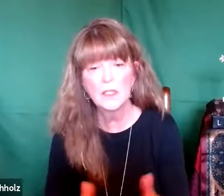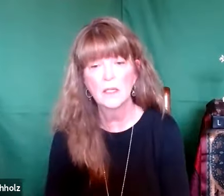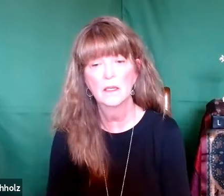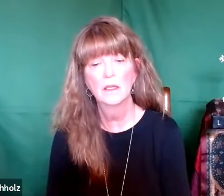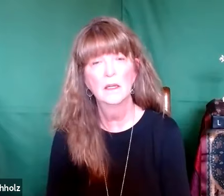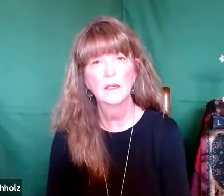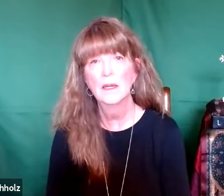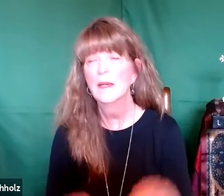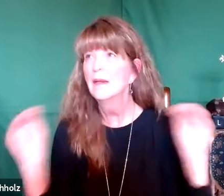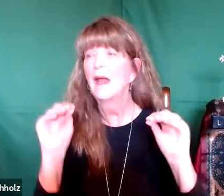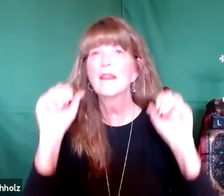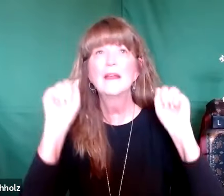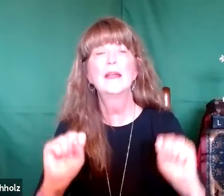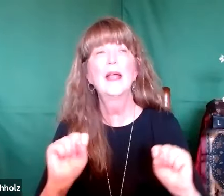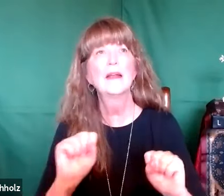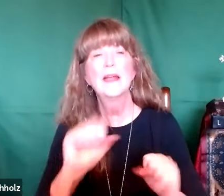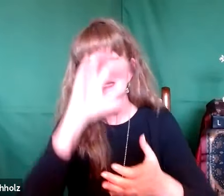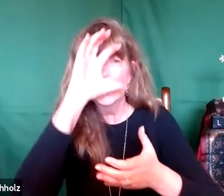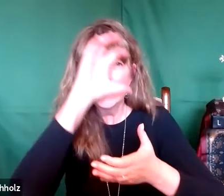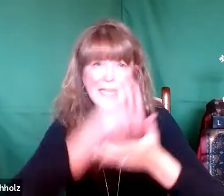Nothing can stop us from becoming better people.